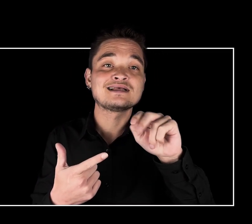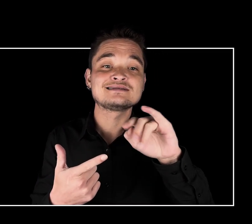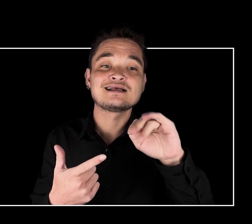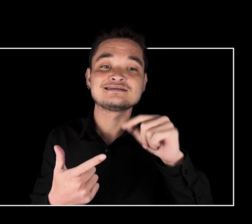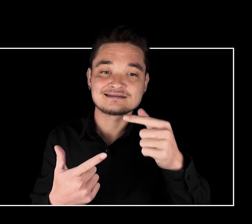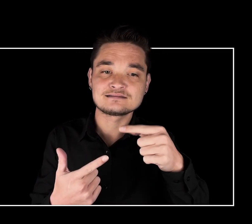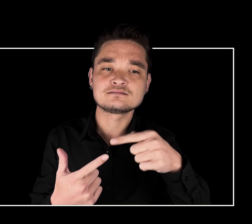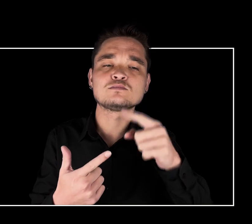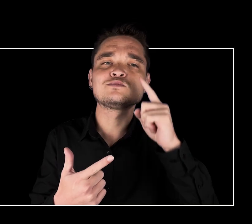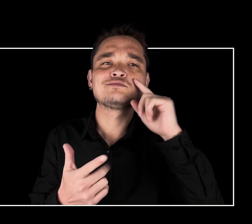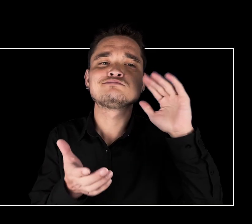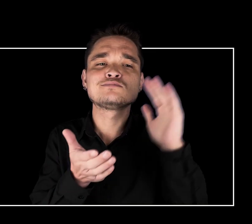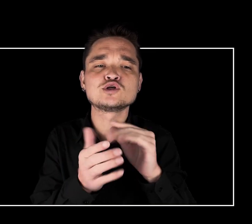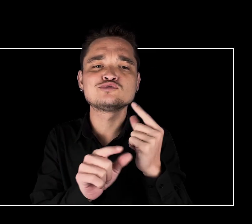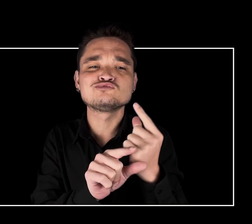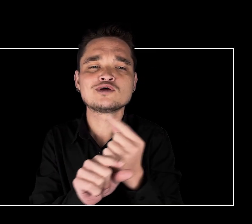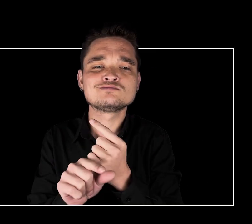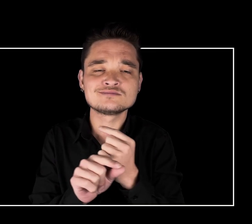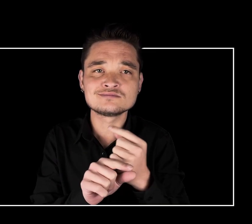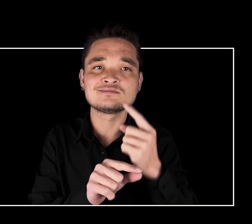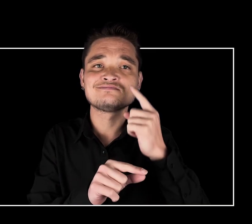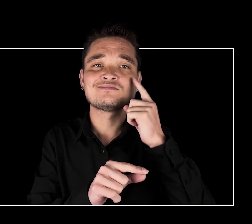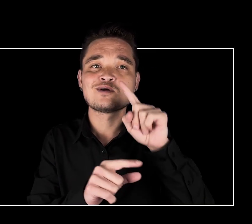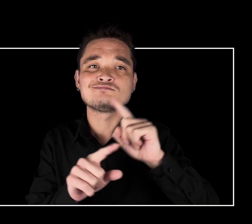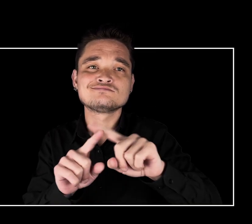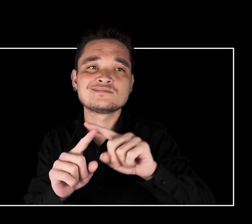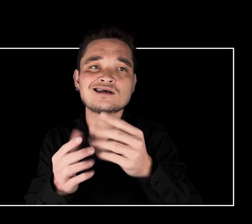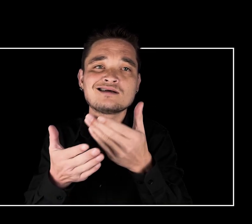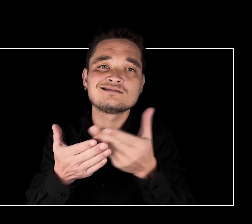reduces germs on surfaces or objects to a safe level.